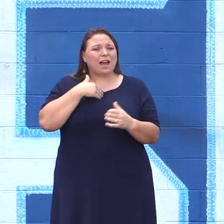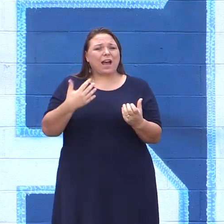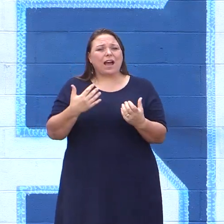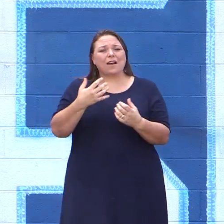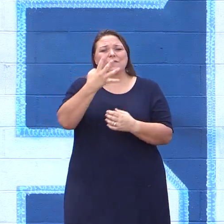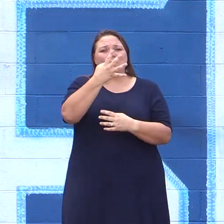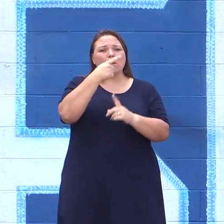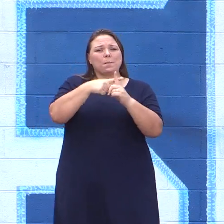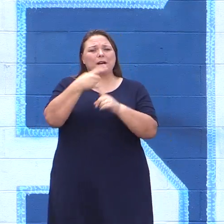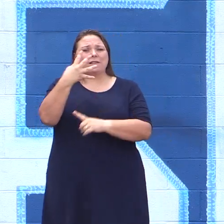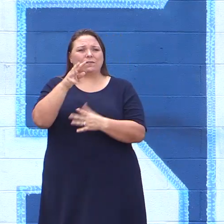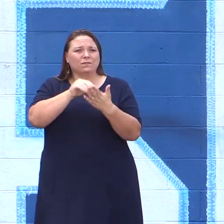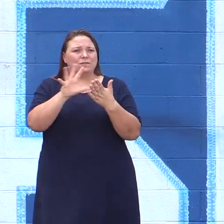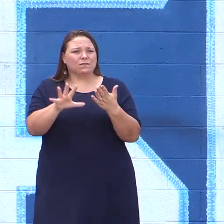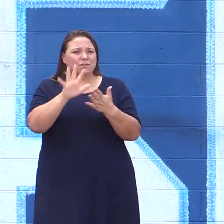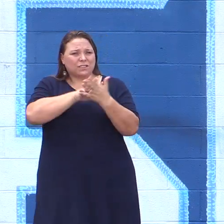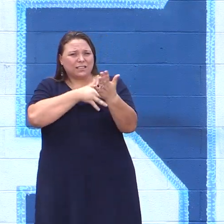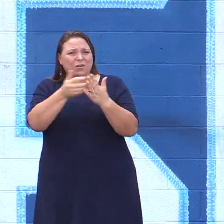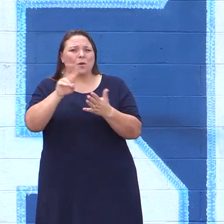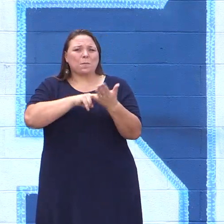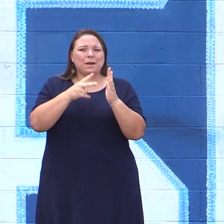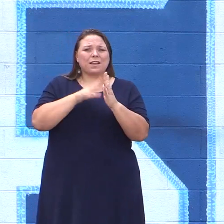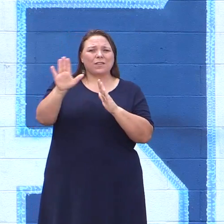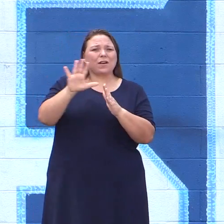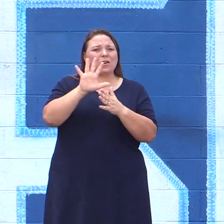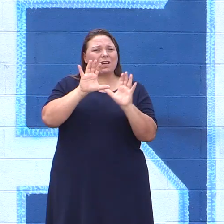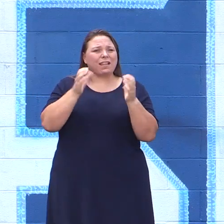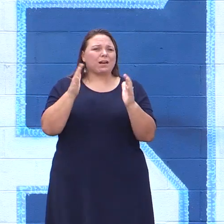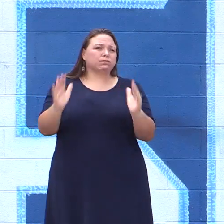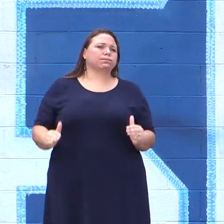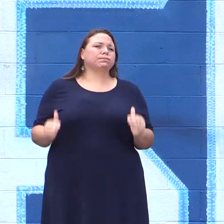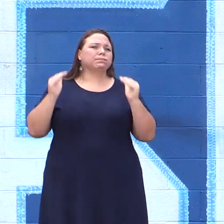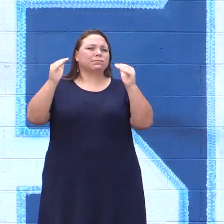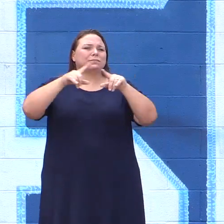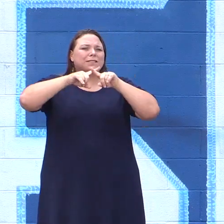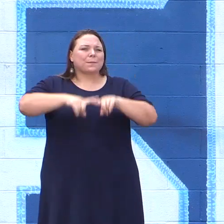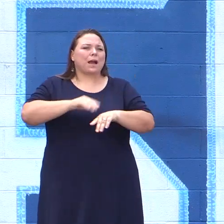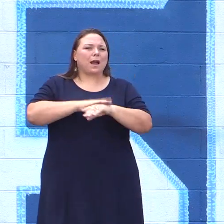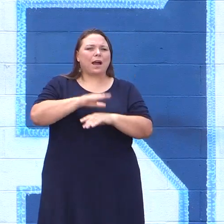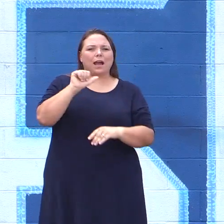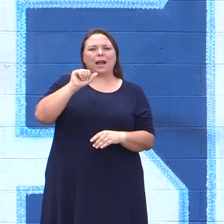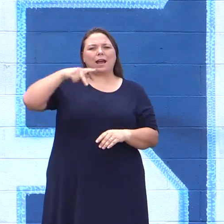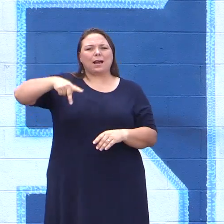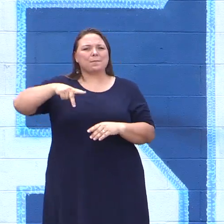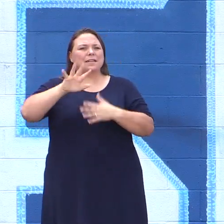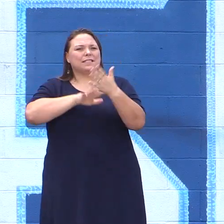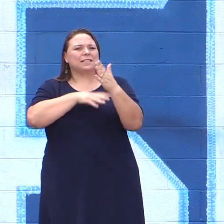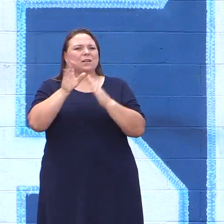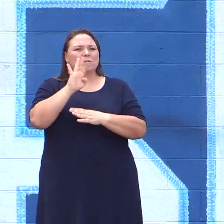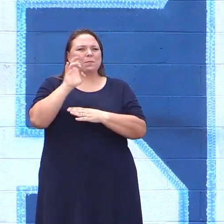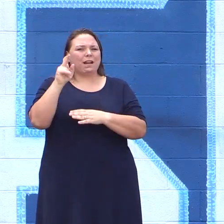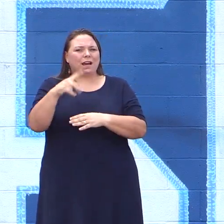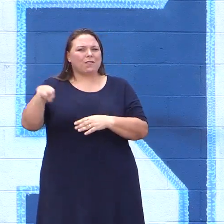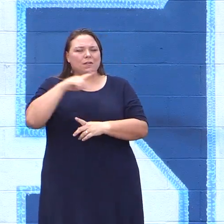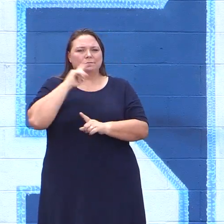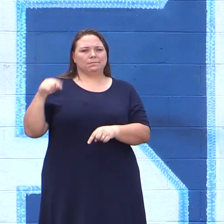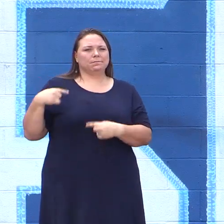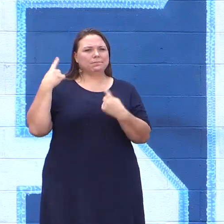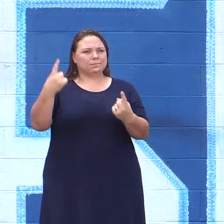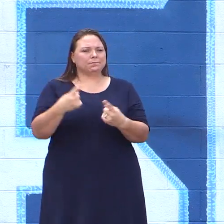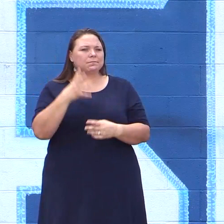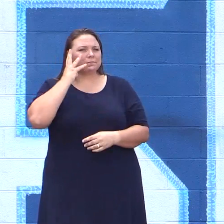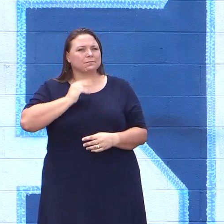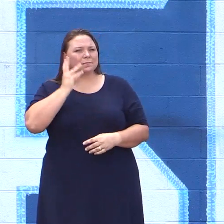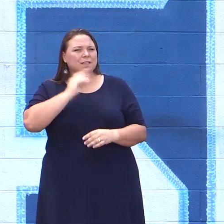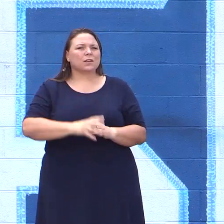4x4 schedule, which means their classes are accelerated based upon the AB schedule block that our students have been in the past.